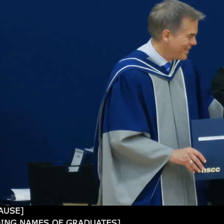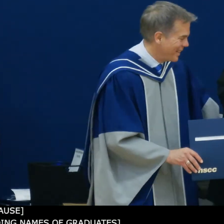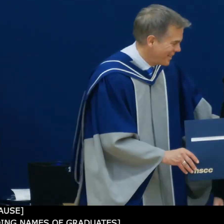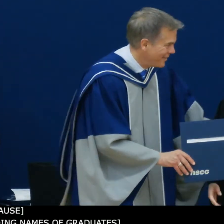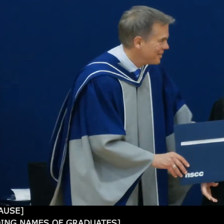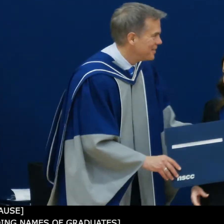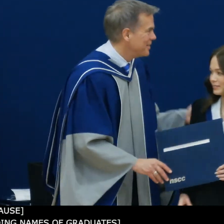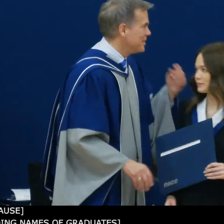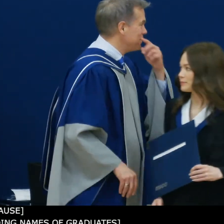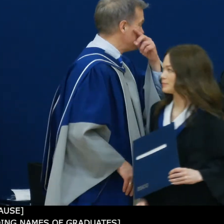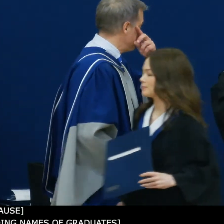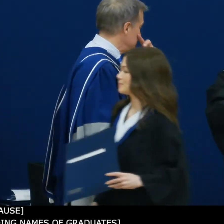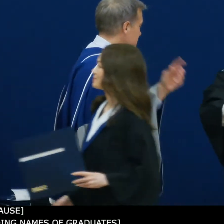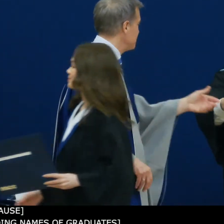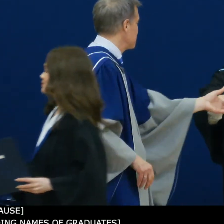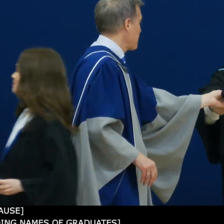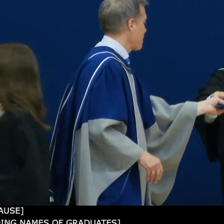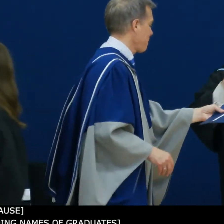Topanga Ward.